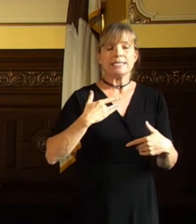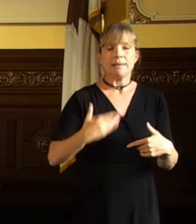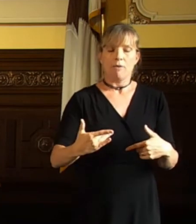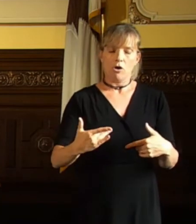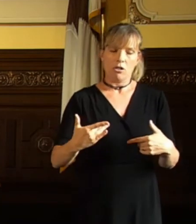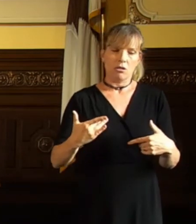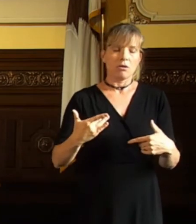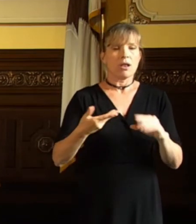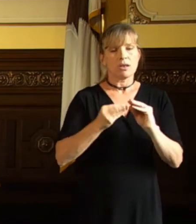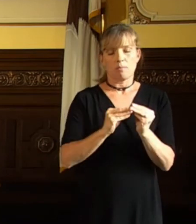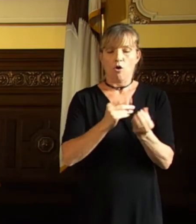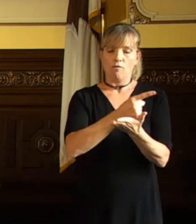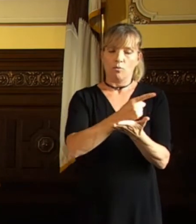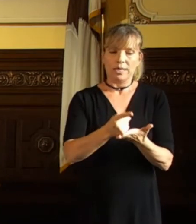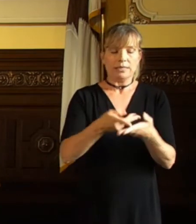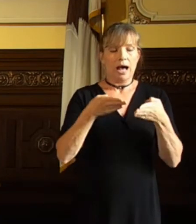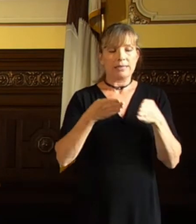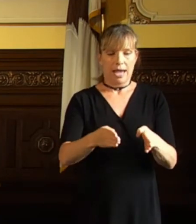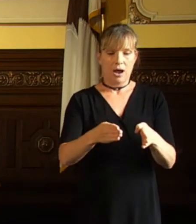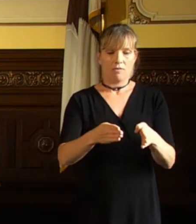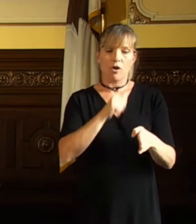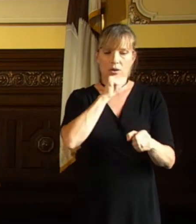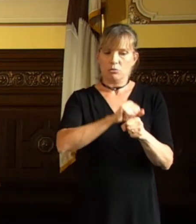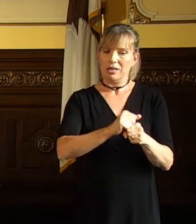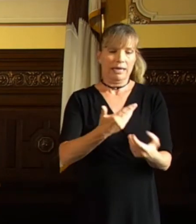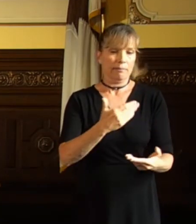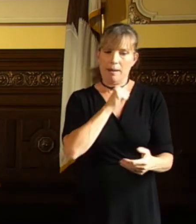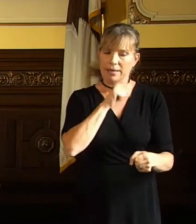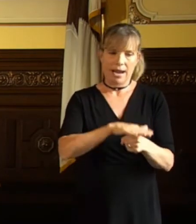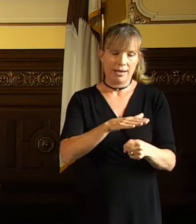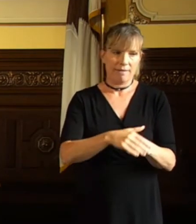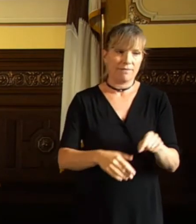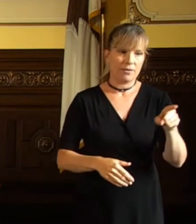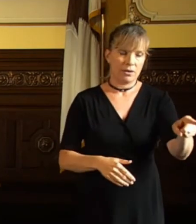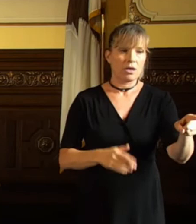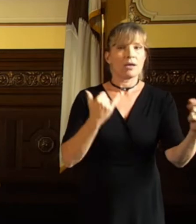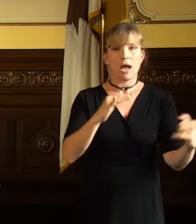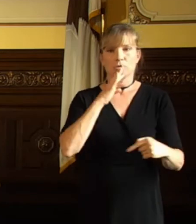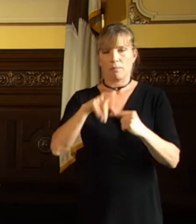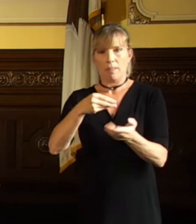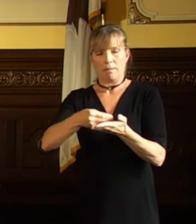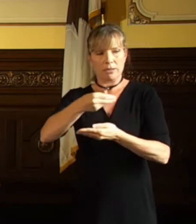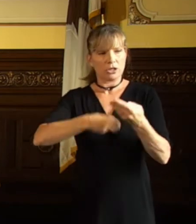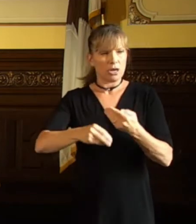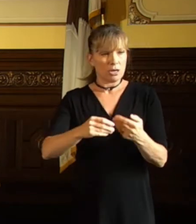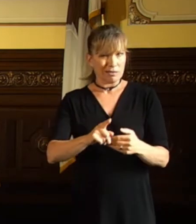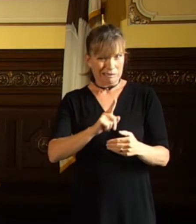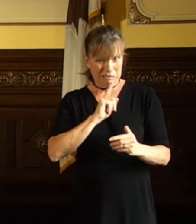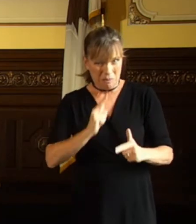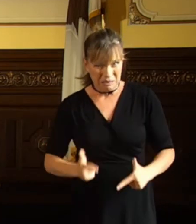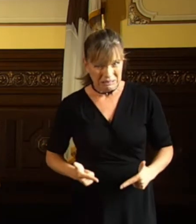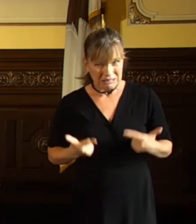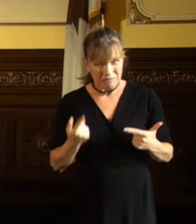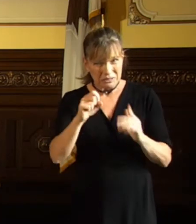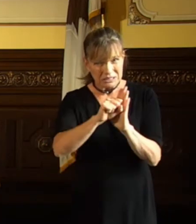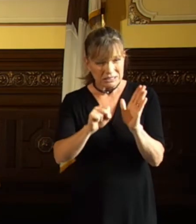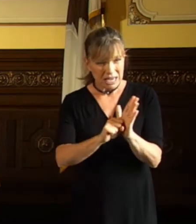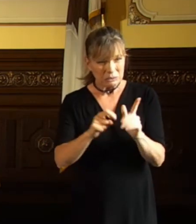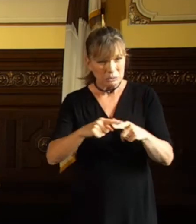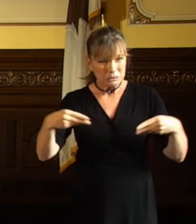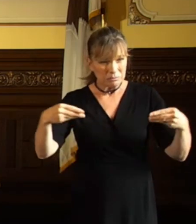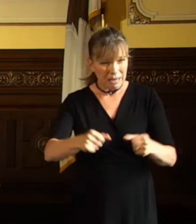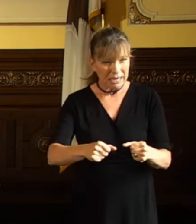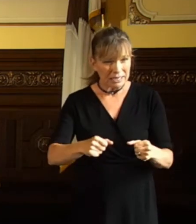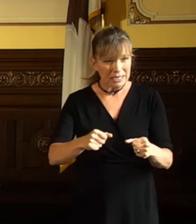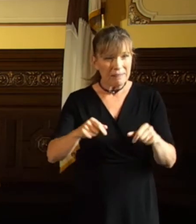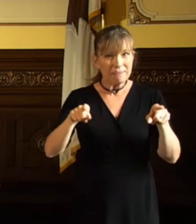typical number of weeks that are allowed may not be enough. Onto the budget. How realistic is it for the state to spend